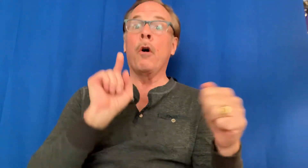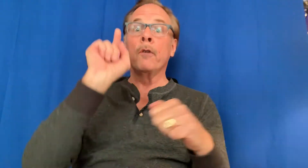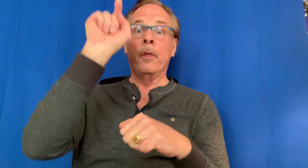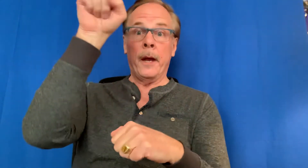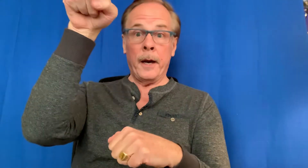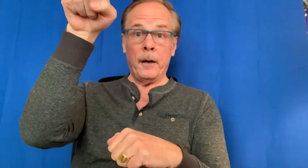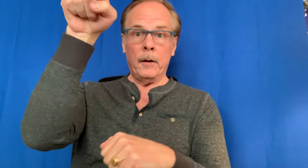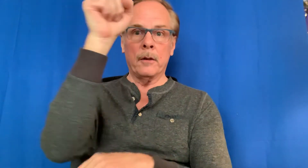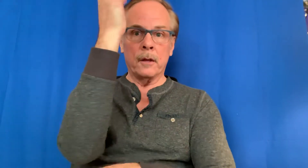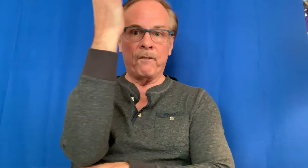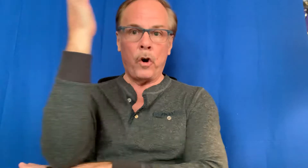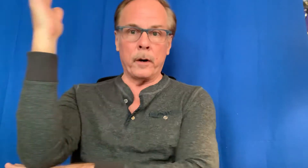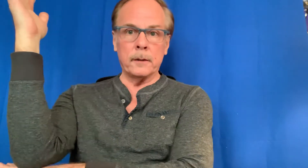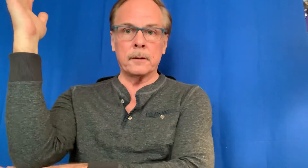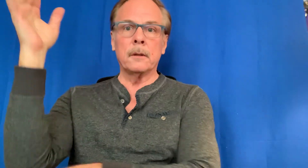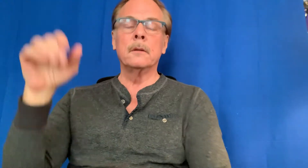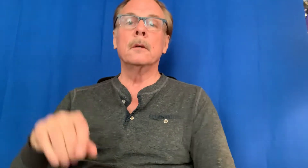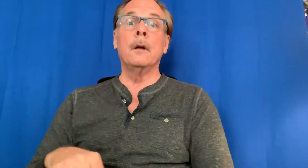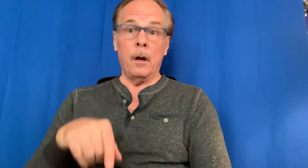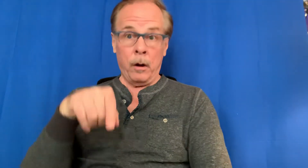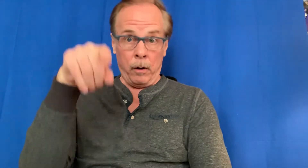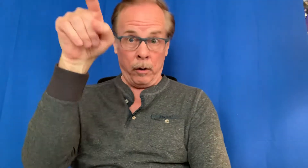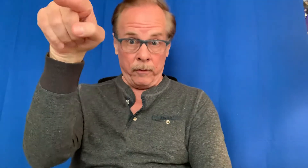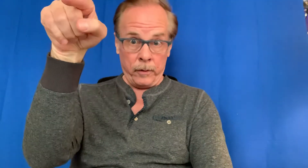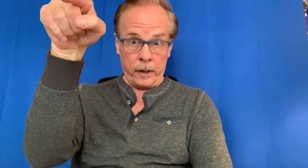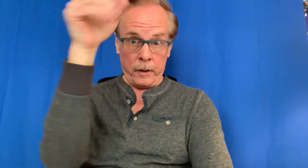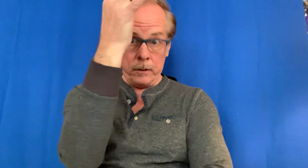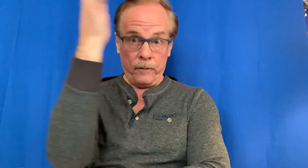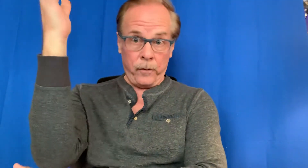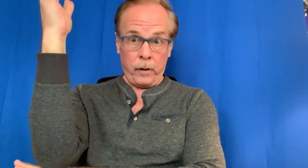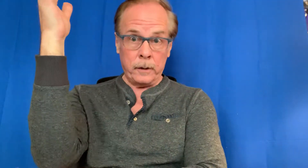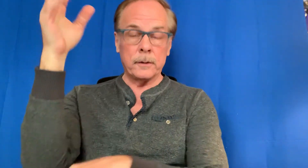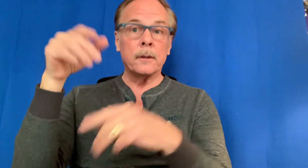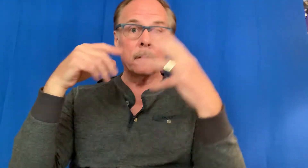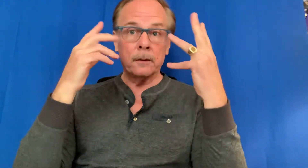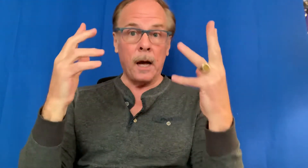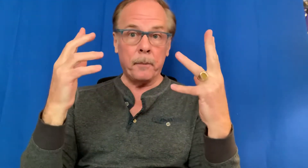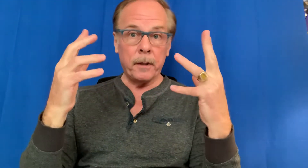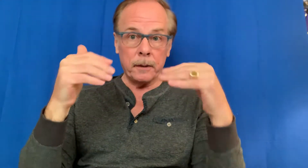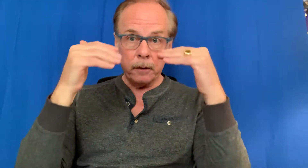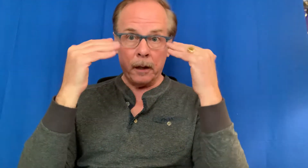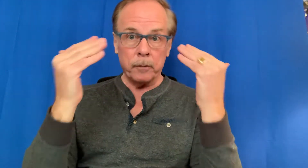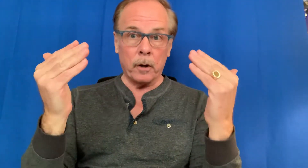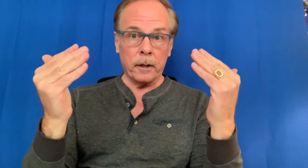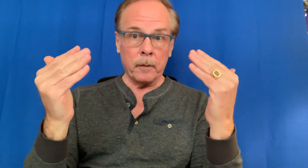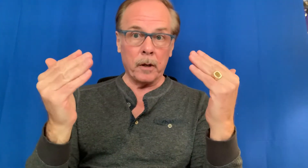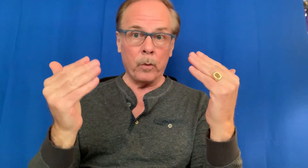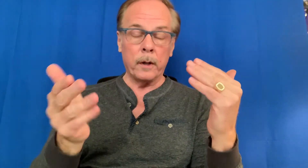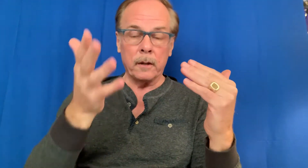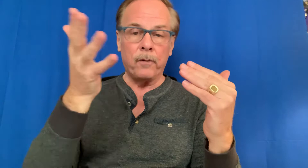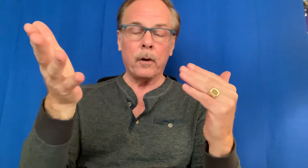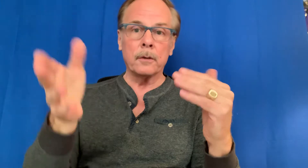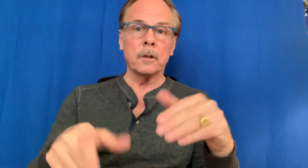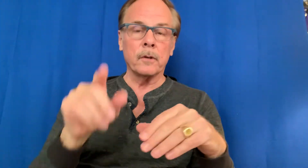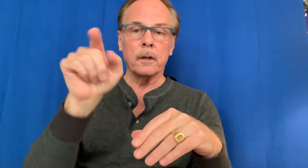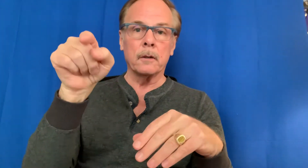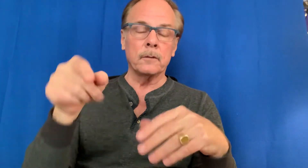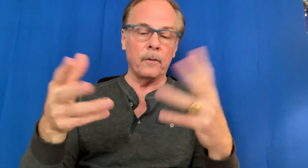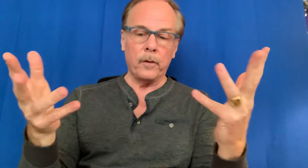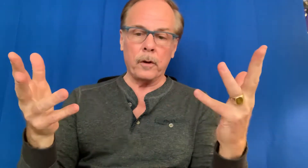over there, the forest. Over there, the forest. Topic, I'm talking about what? The forest. Over there, the forest,